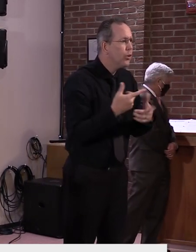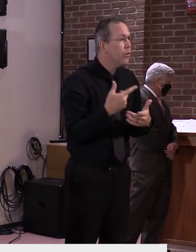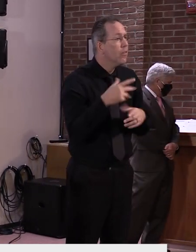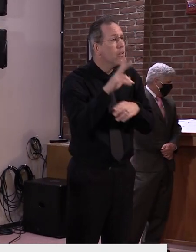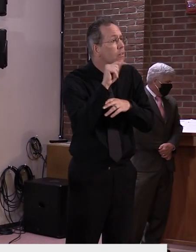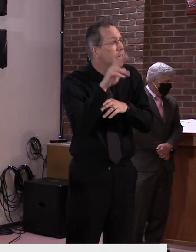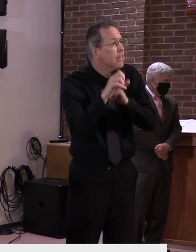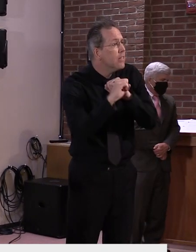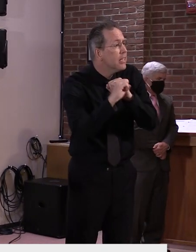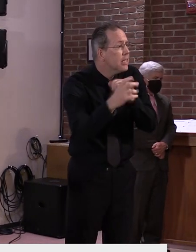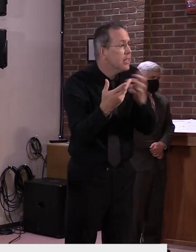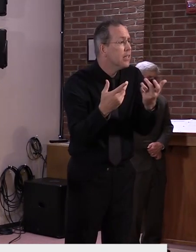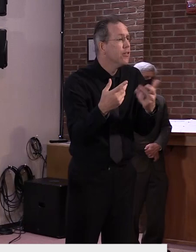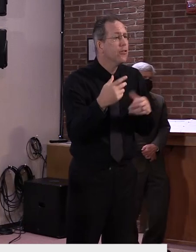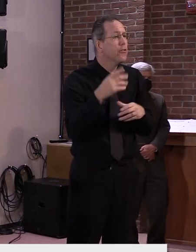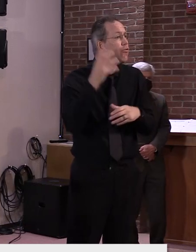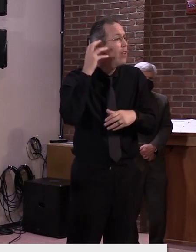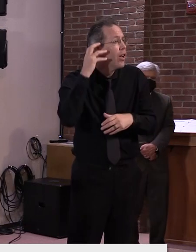entails.